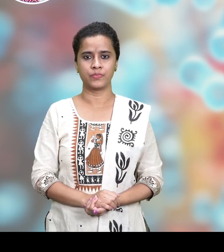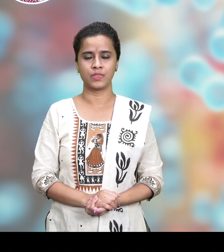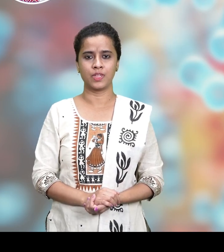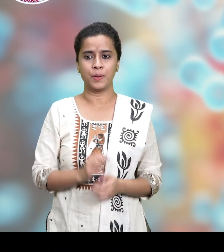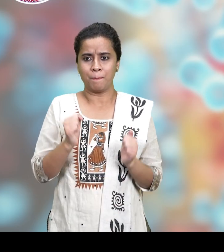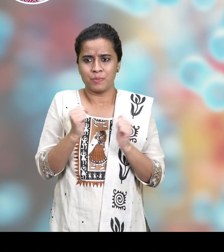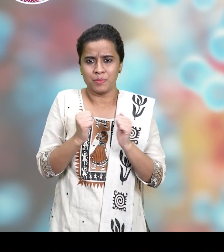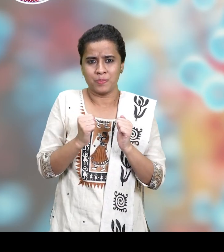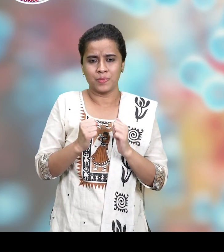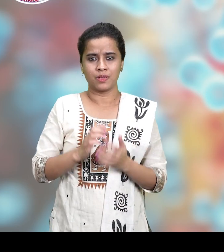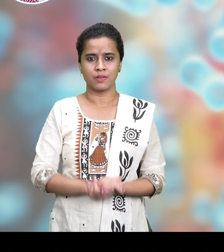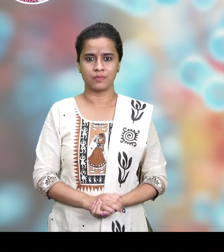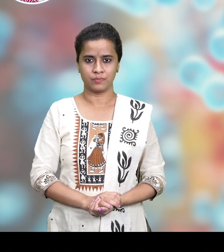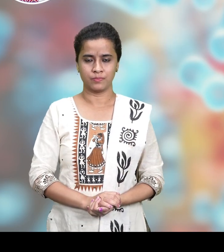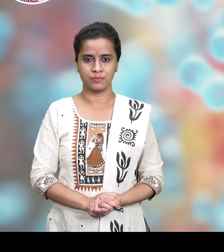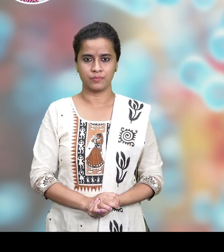hydrophobia,